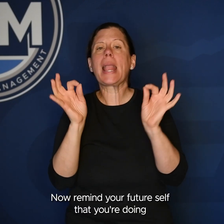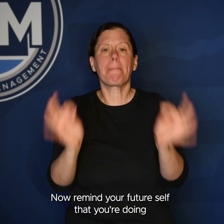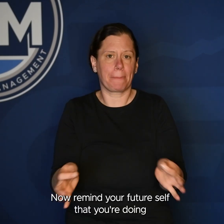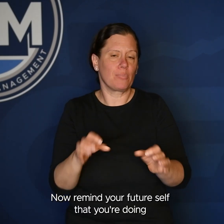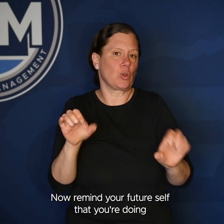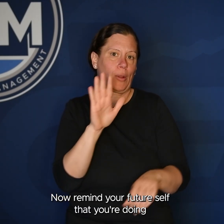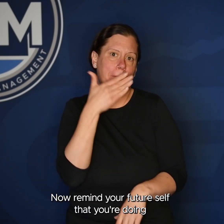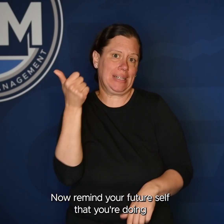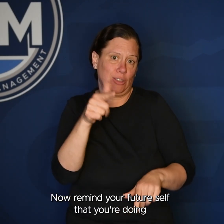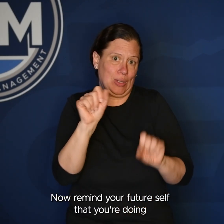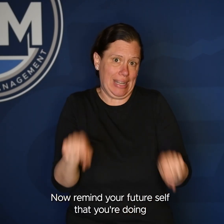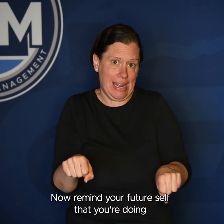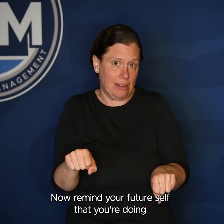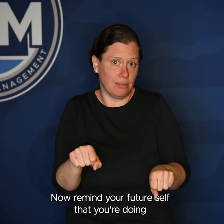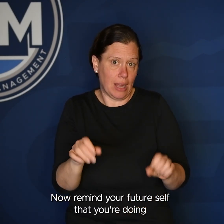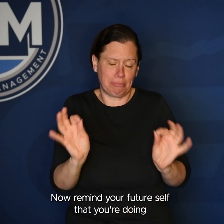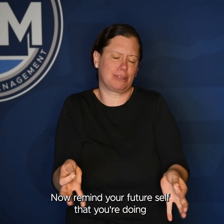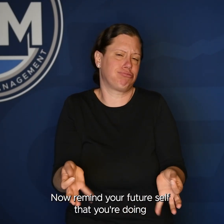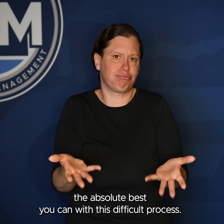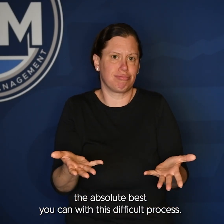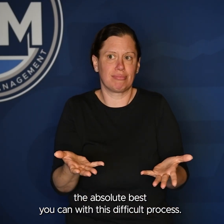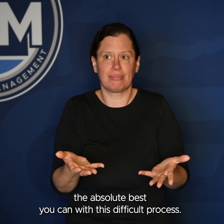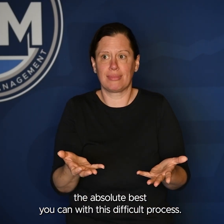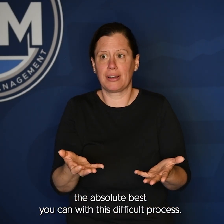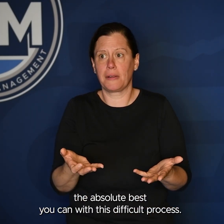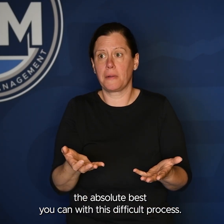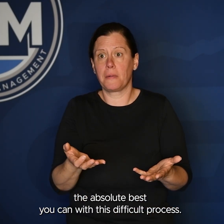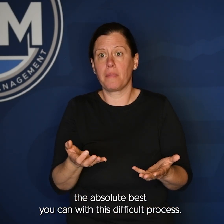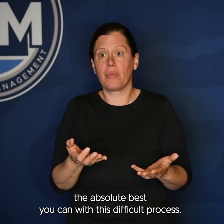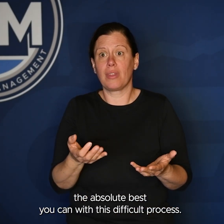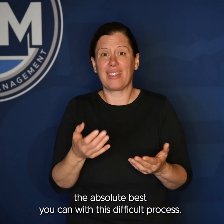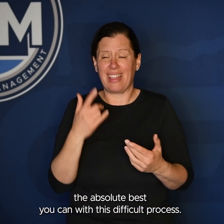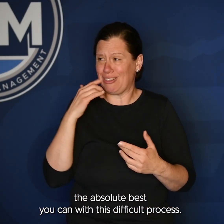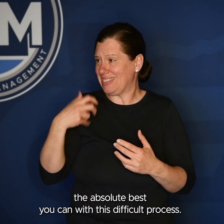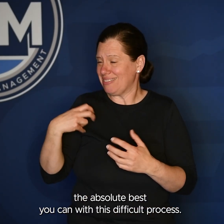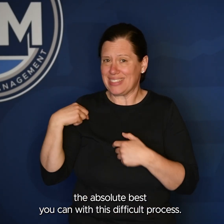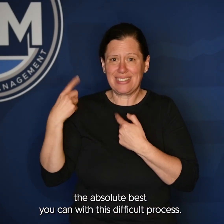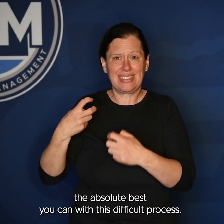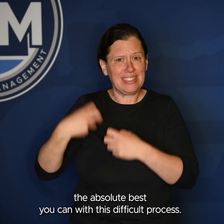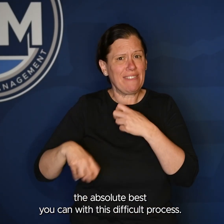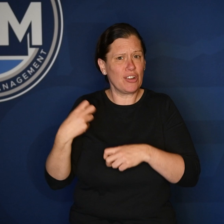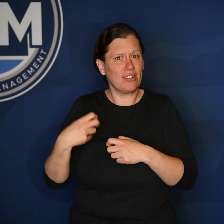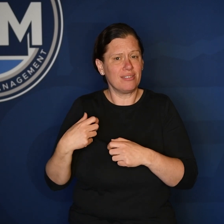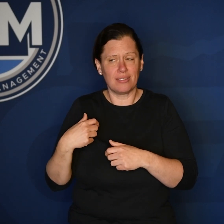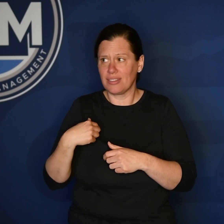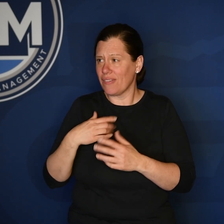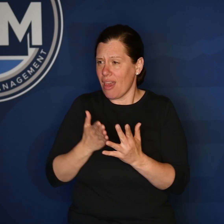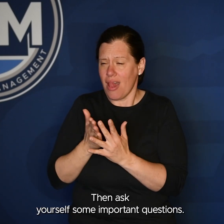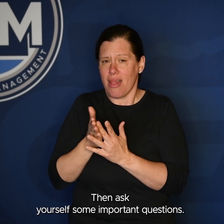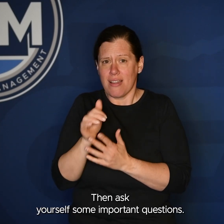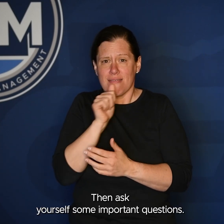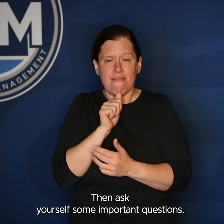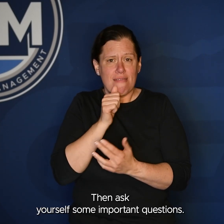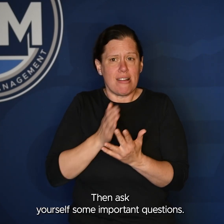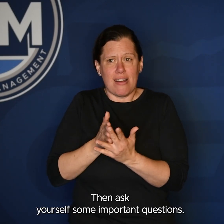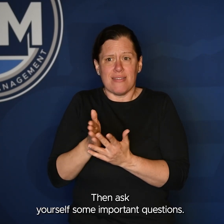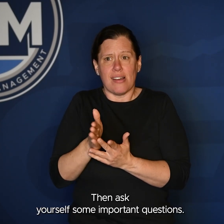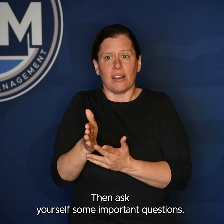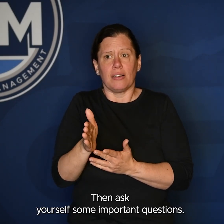Now remind your future self that you're doing the absolute best you can with this difficult process. Then ask yourself some